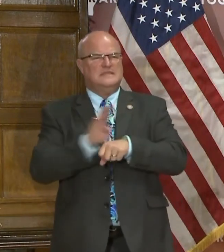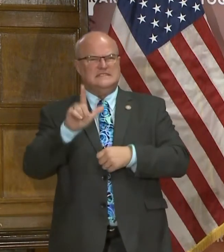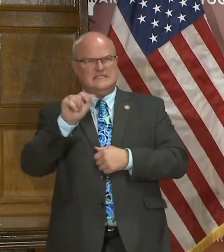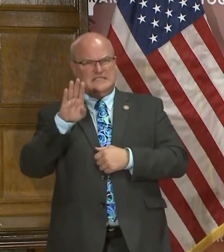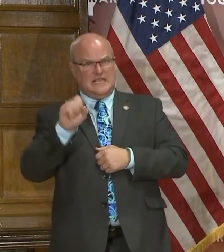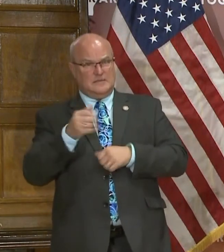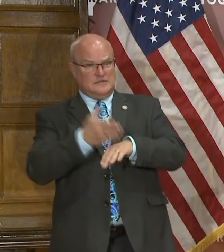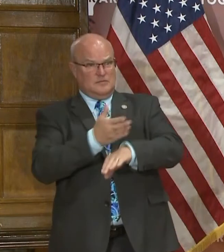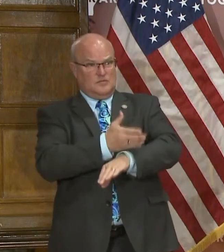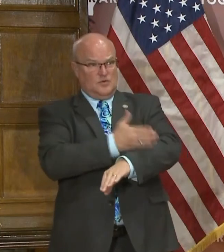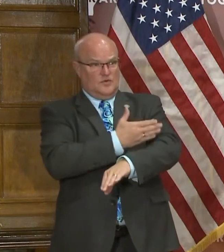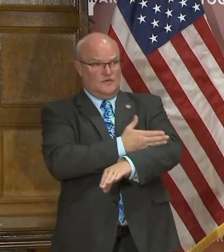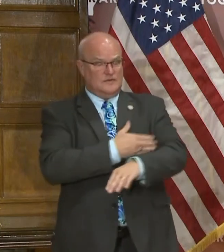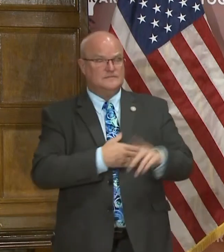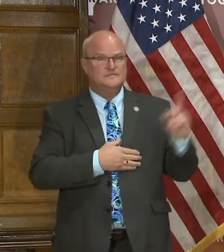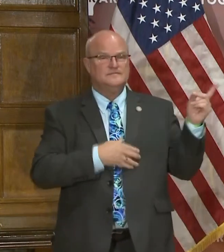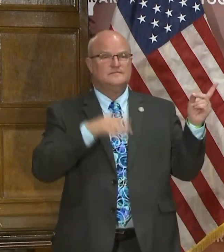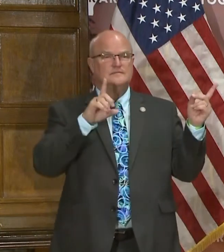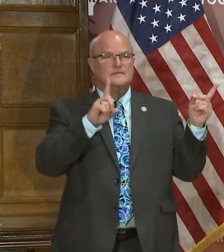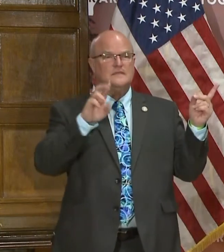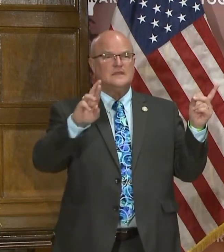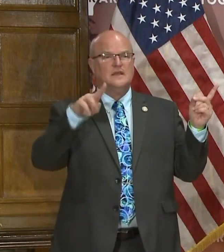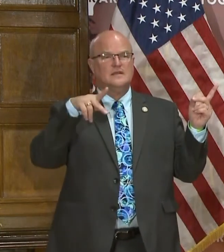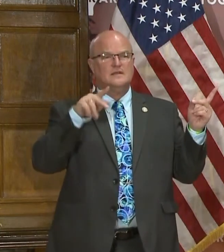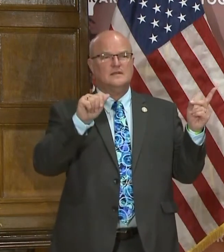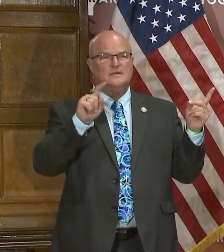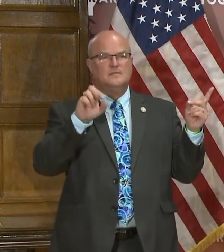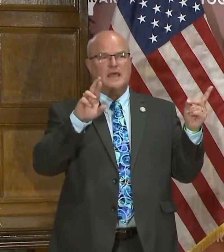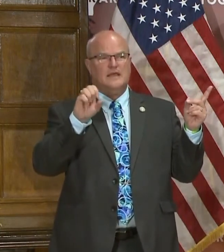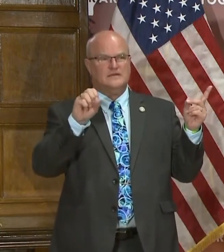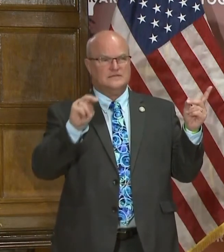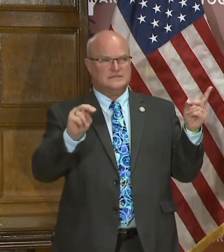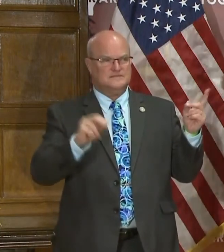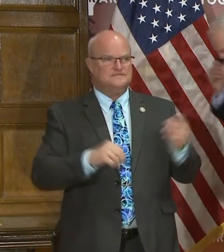that improved? Dr. Patterson?